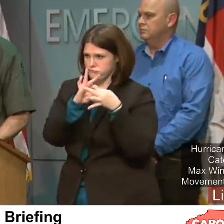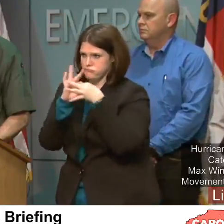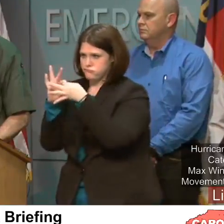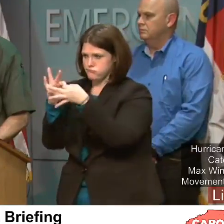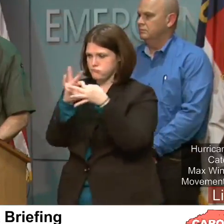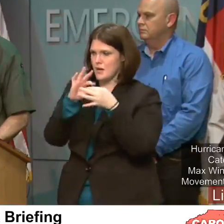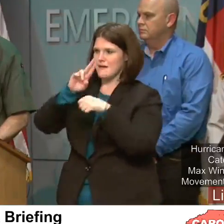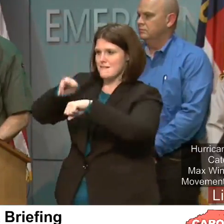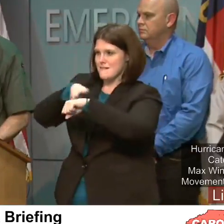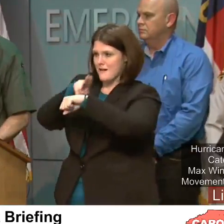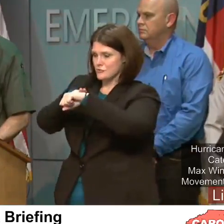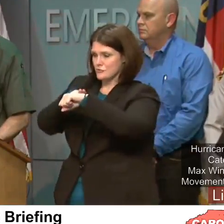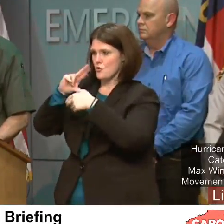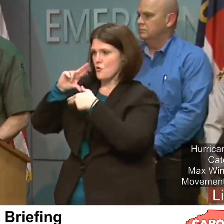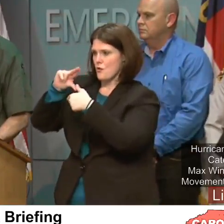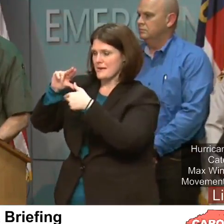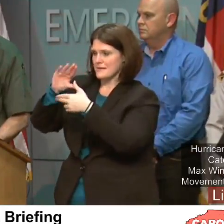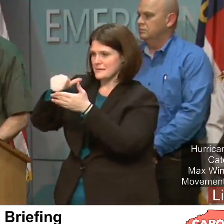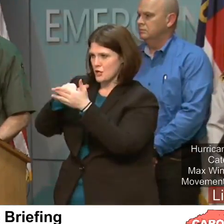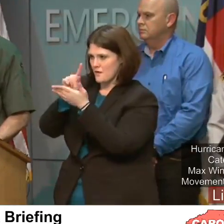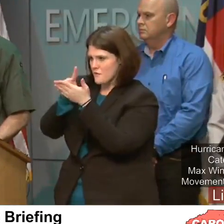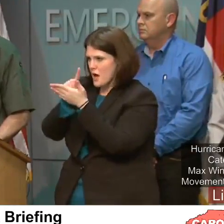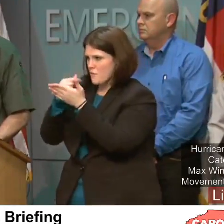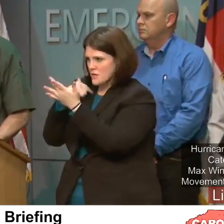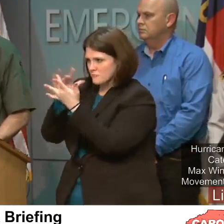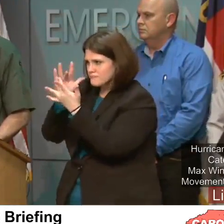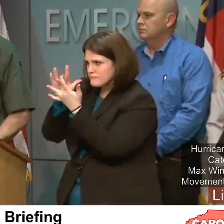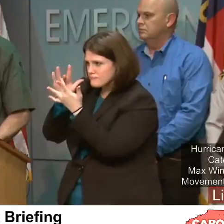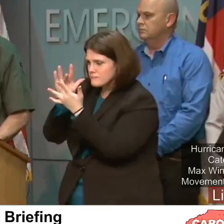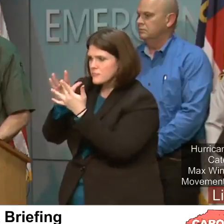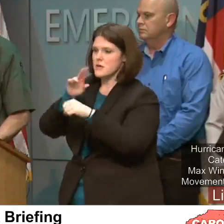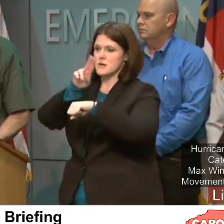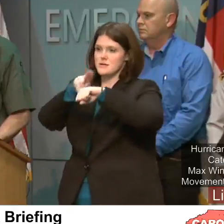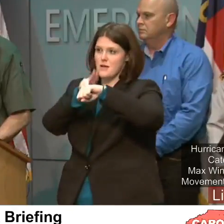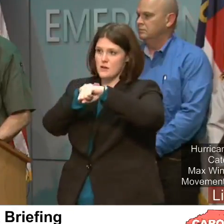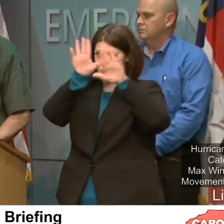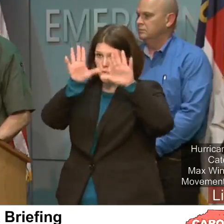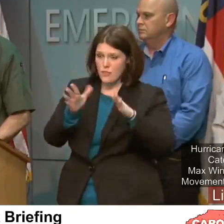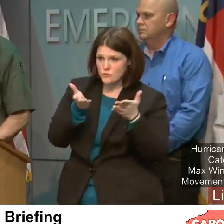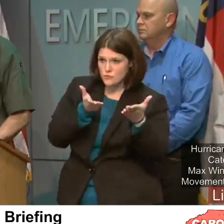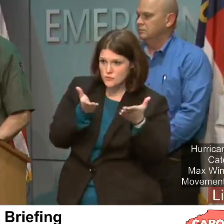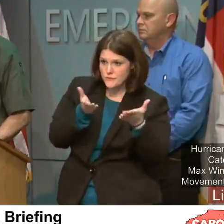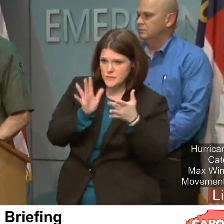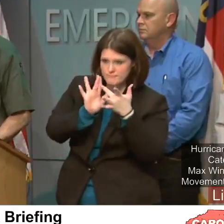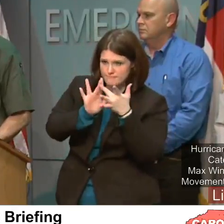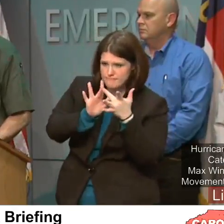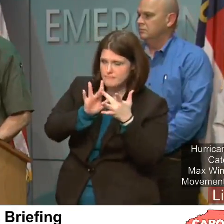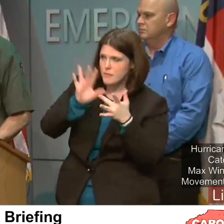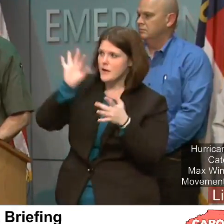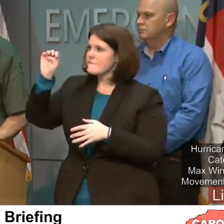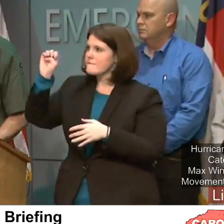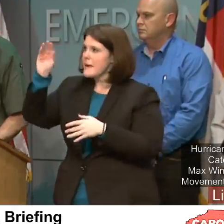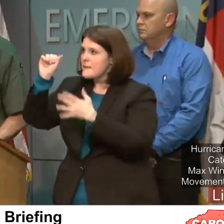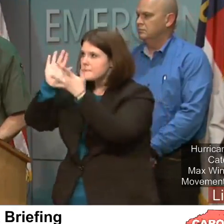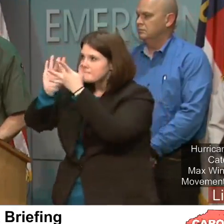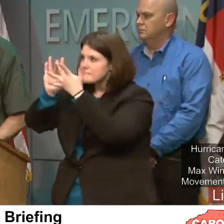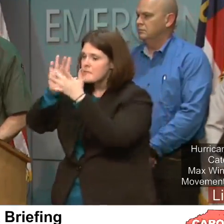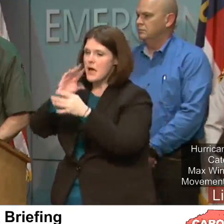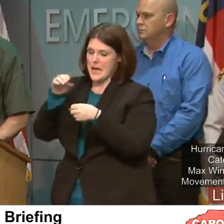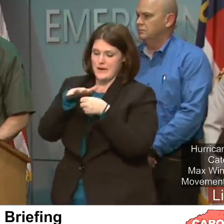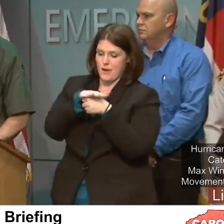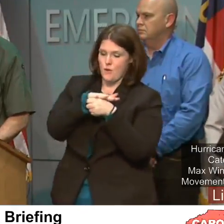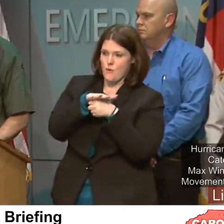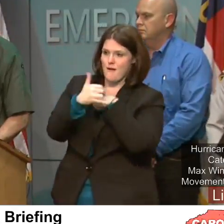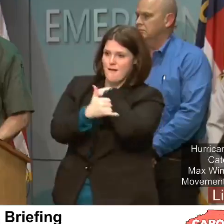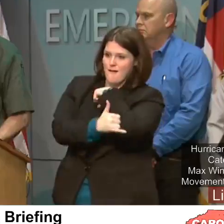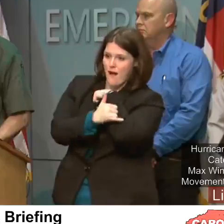National Hurricane Center, as well as the National Weather Service and FEMA, and we're also having conference calls with our county partners to